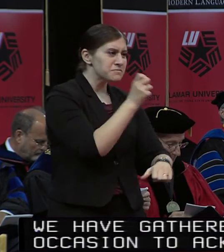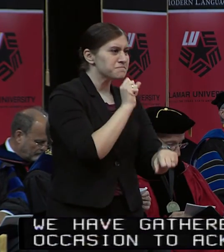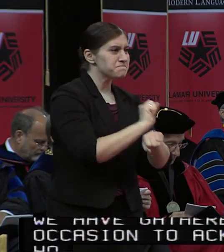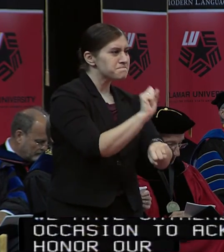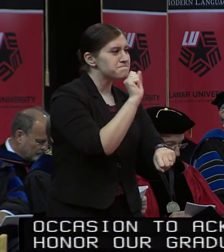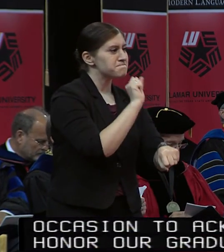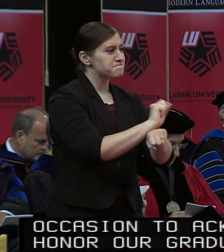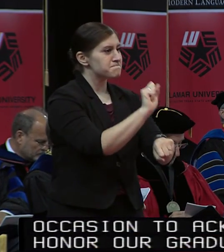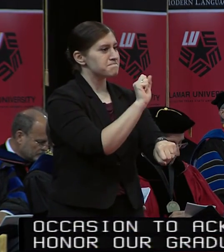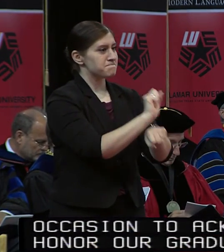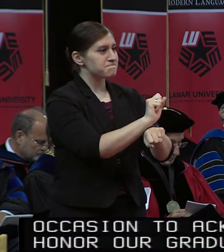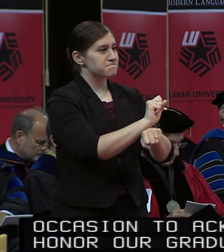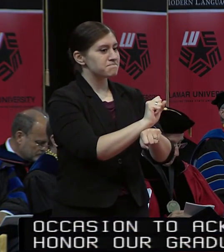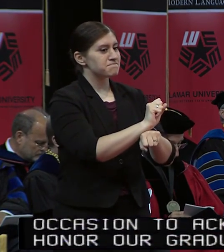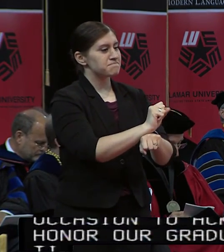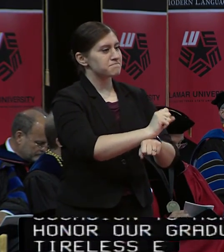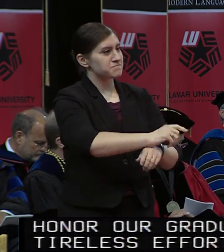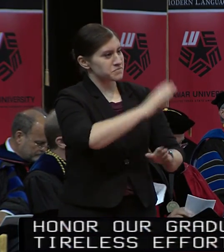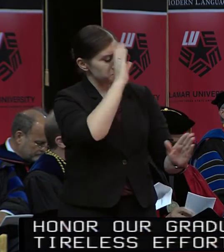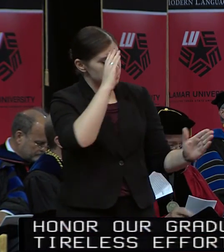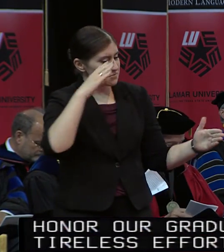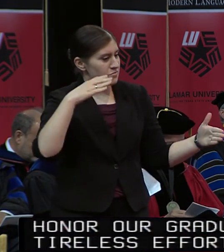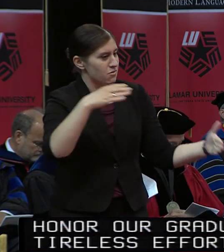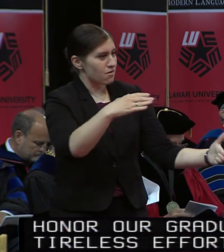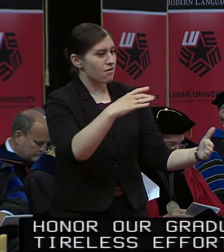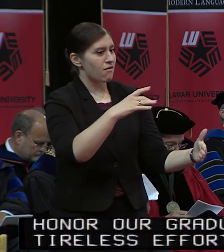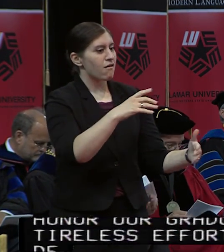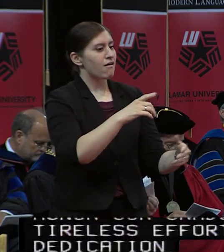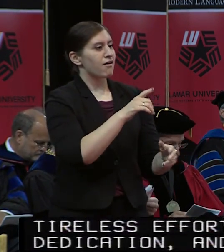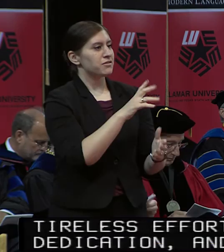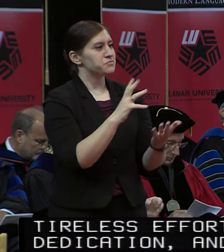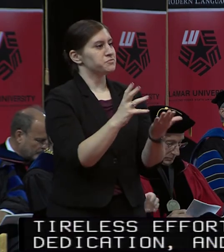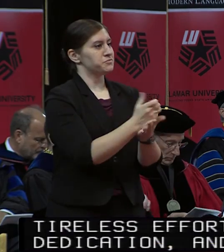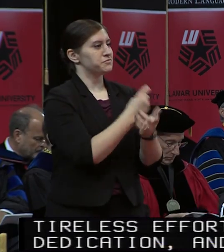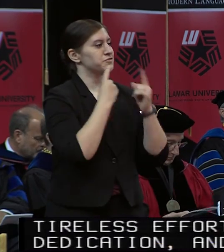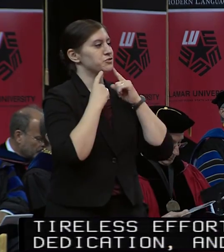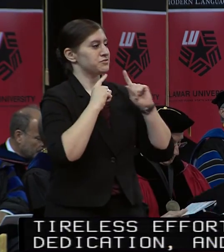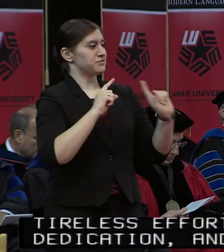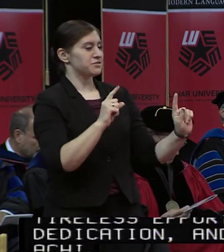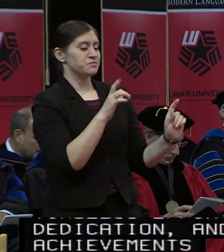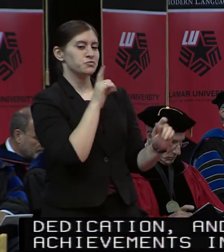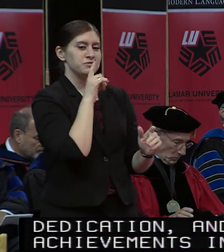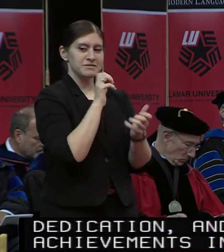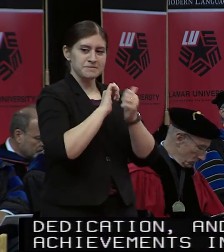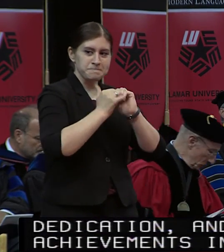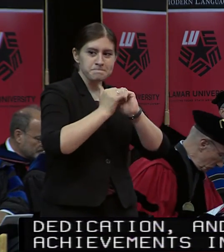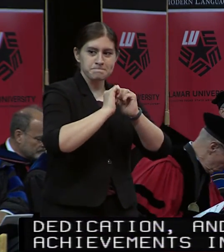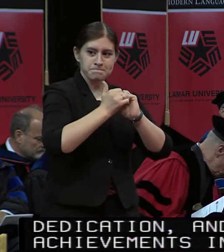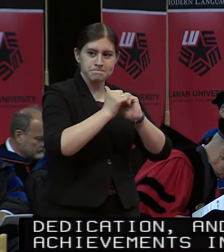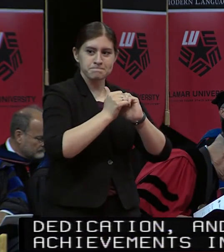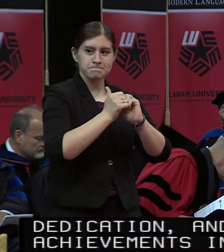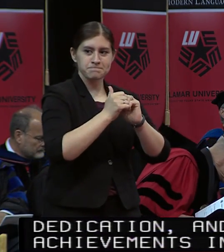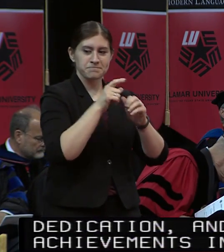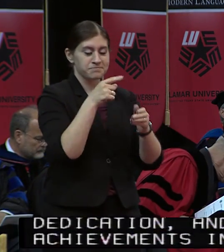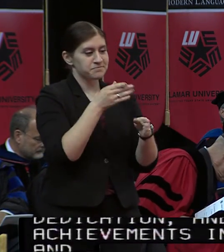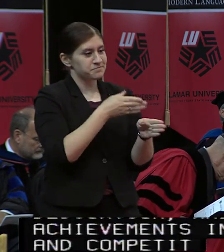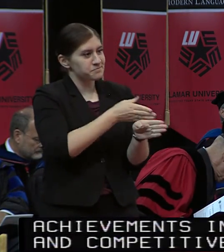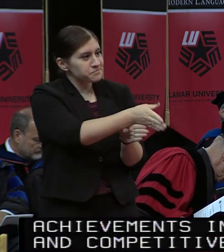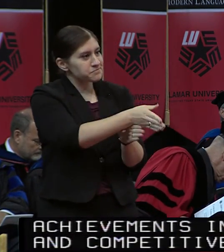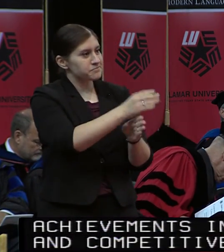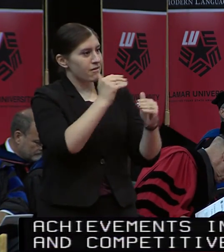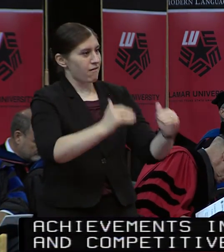efforts, remarkable dedication, and deserved achievements in the demanding and competitive arena of